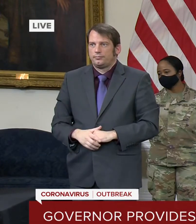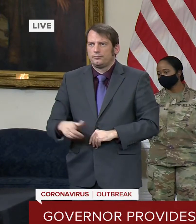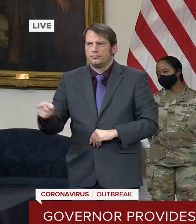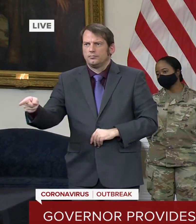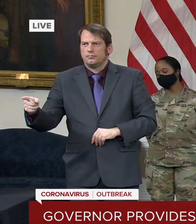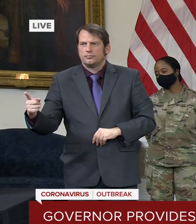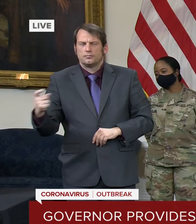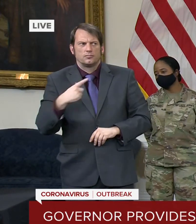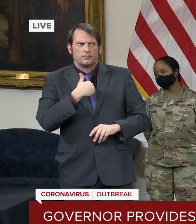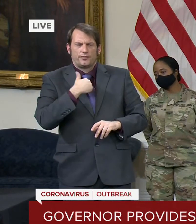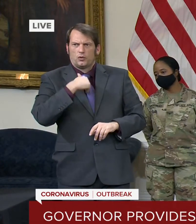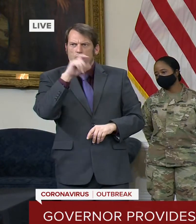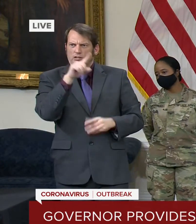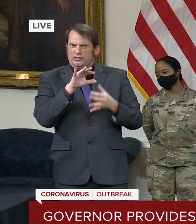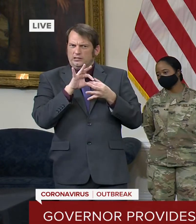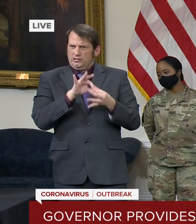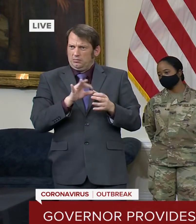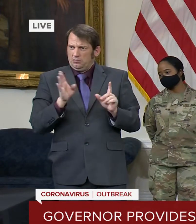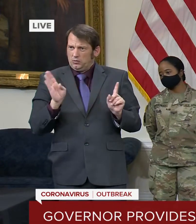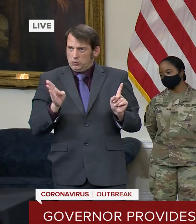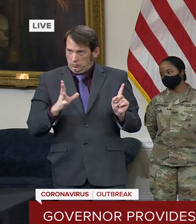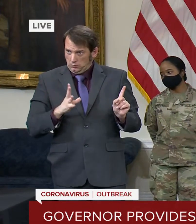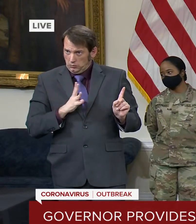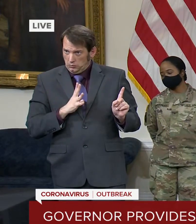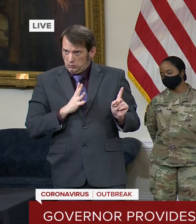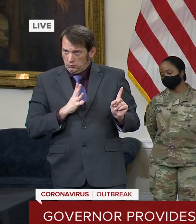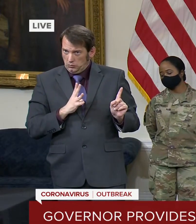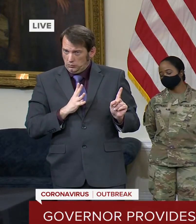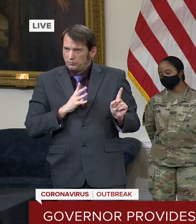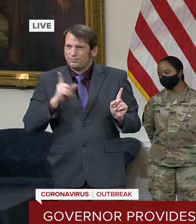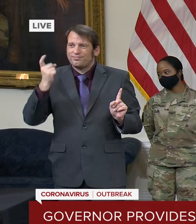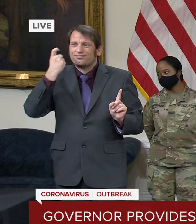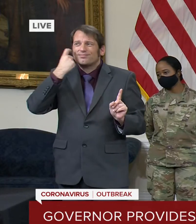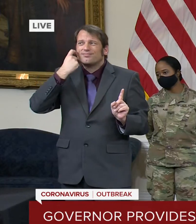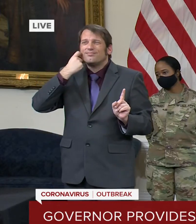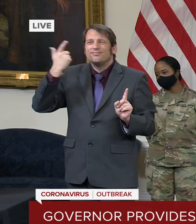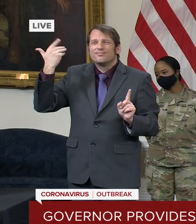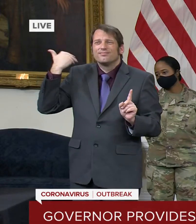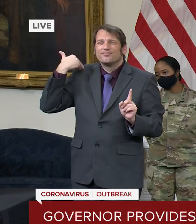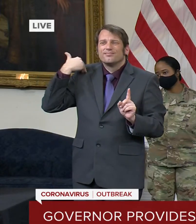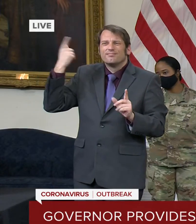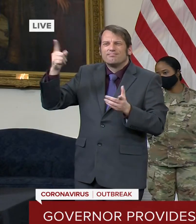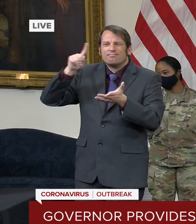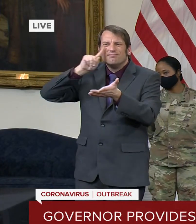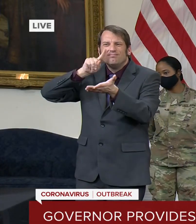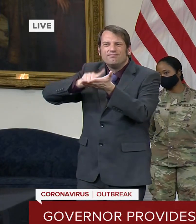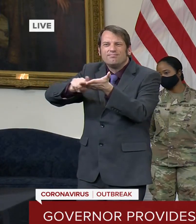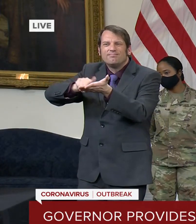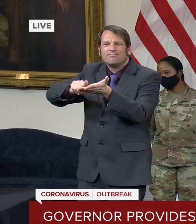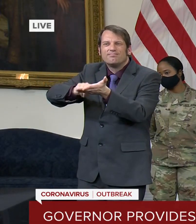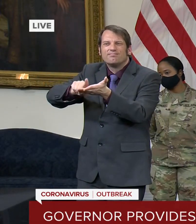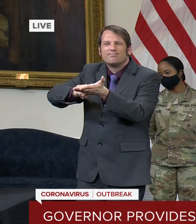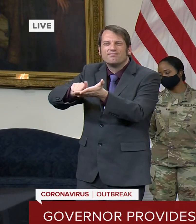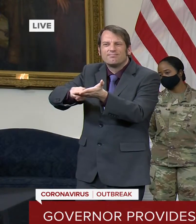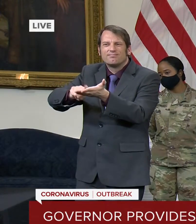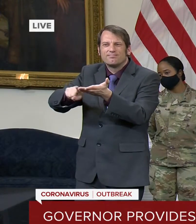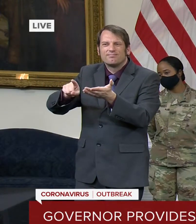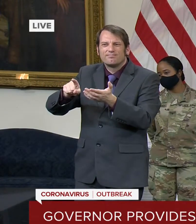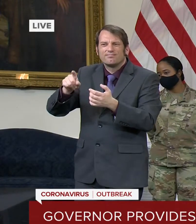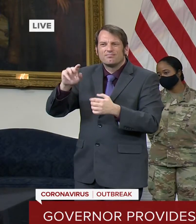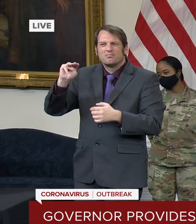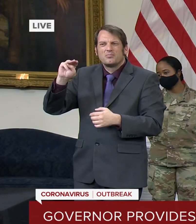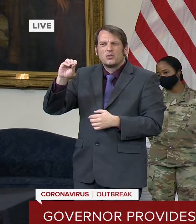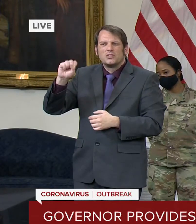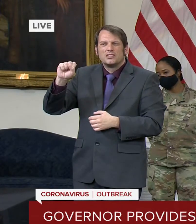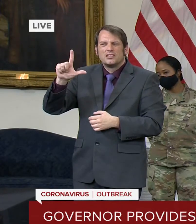question about a latest Inspector General report talking about the state's attorney, Marilyn Mosley, was found to be absent for 5 months while she